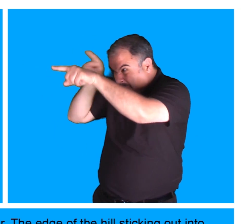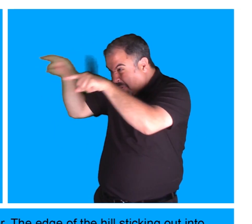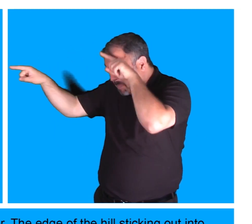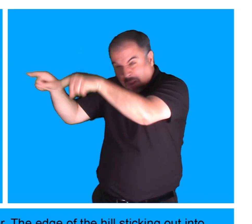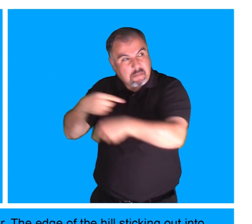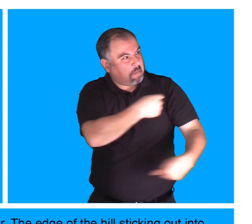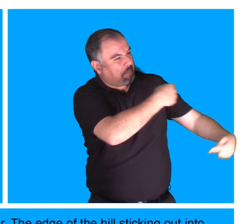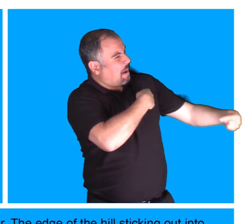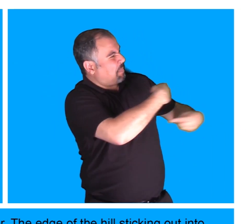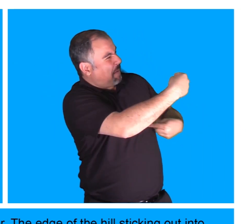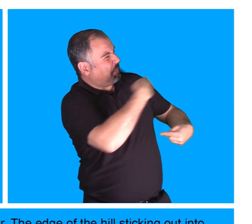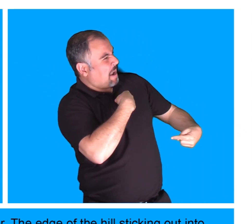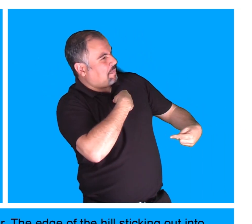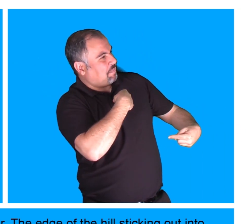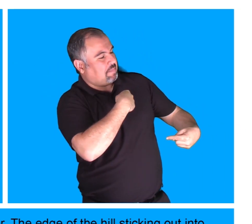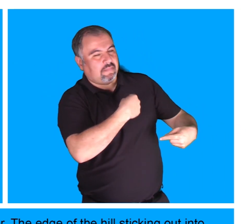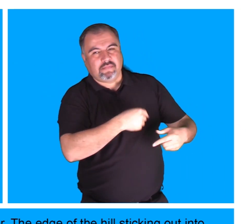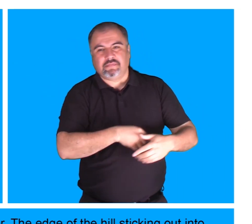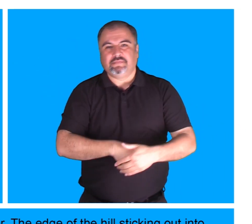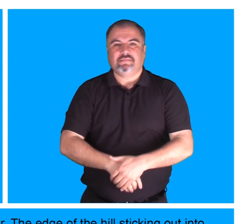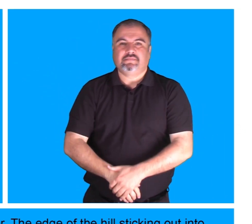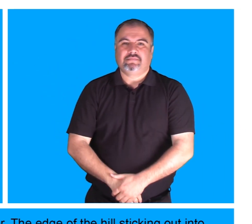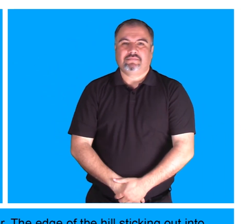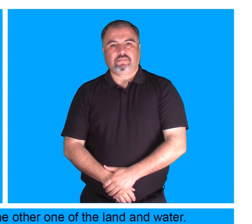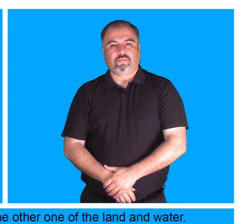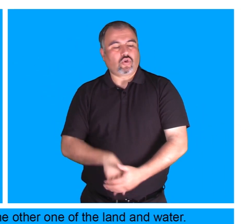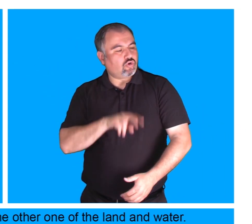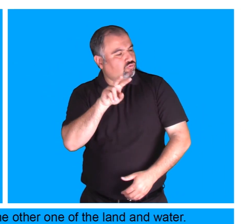quills right at me.